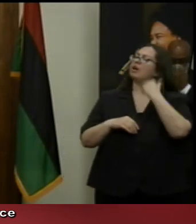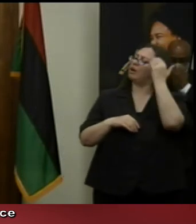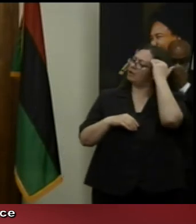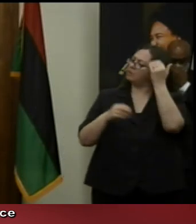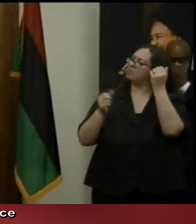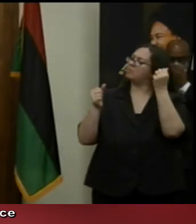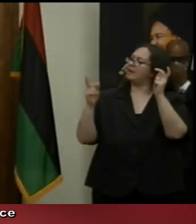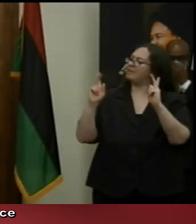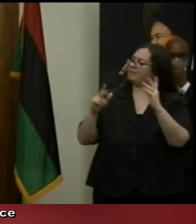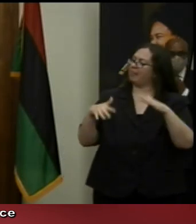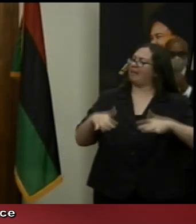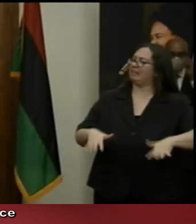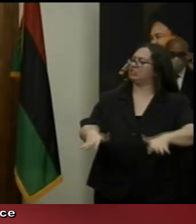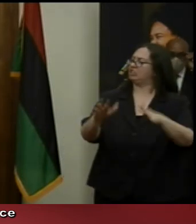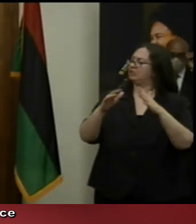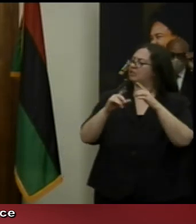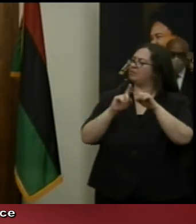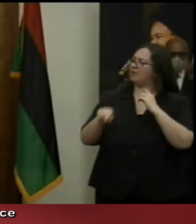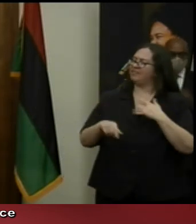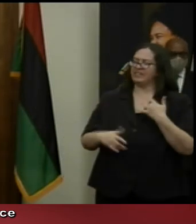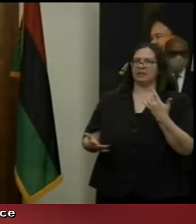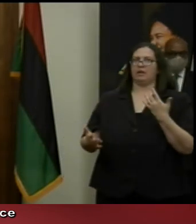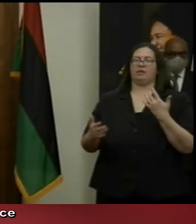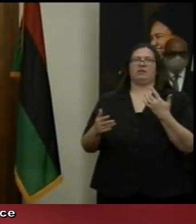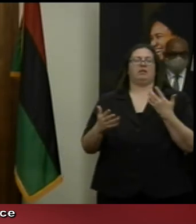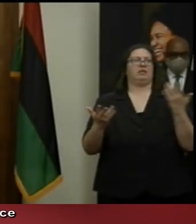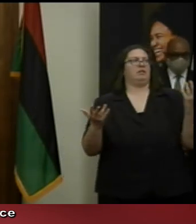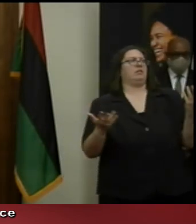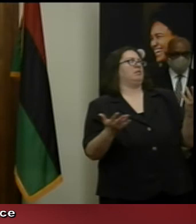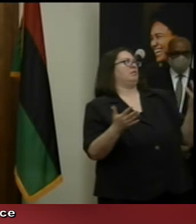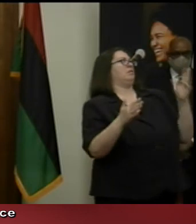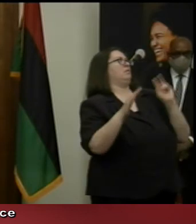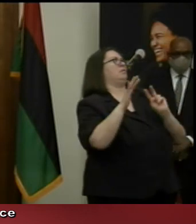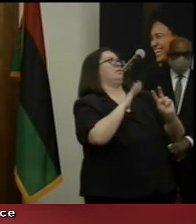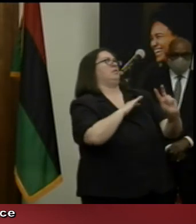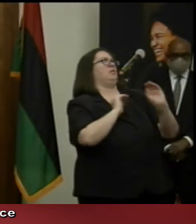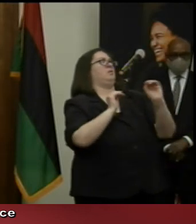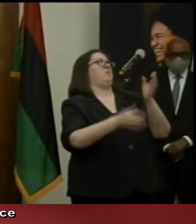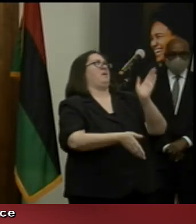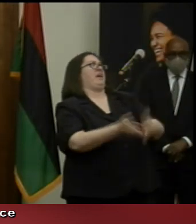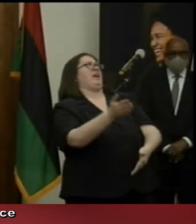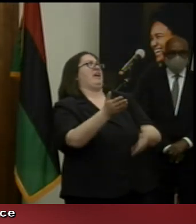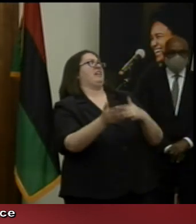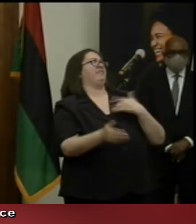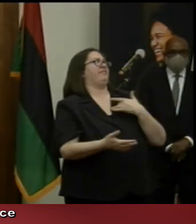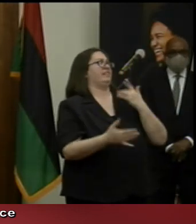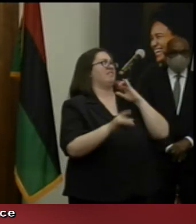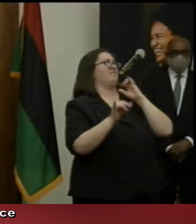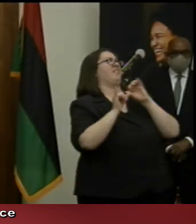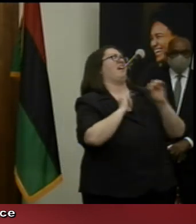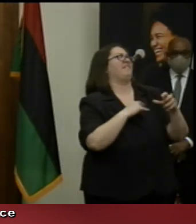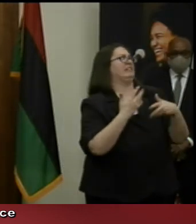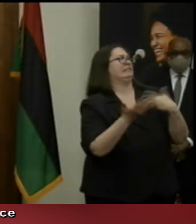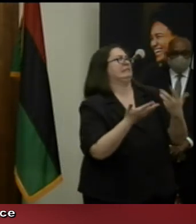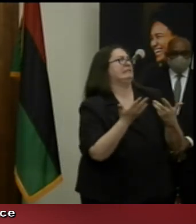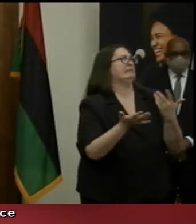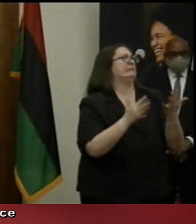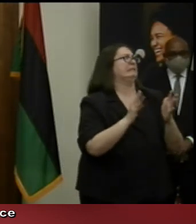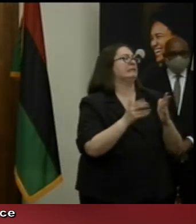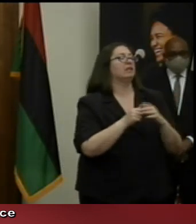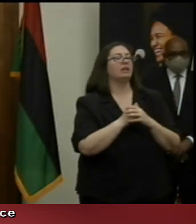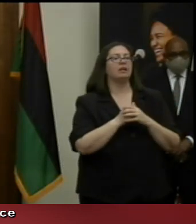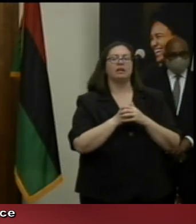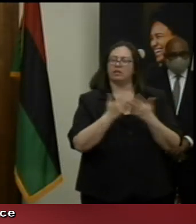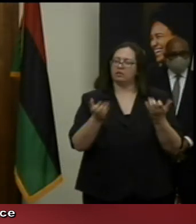reasons, but one of them being that it feels like this is just never going to end, that we don't have a specific date. So can you give us an insight into why you're